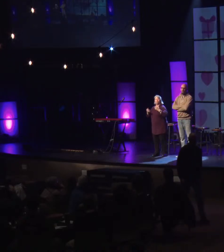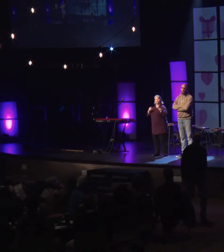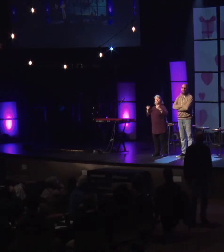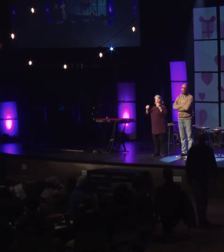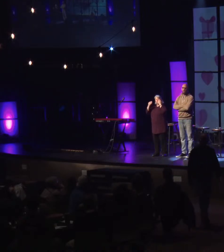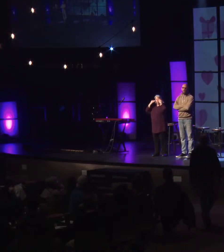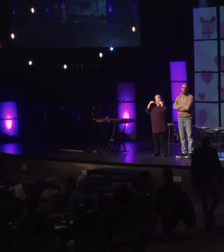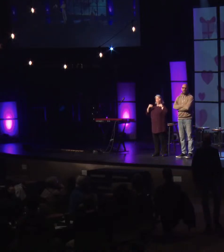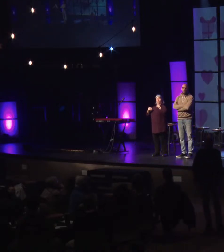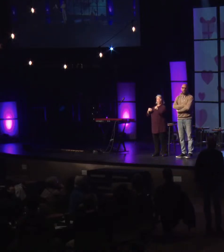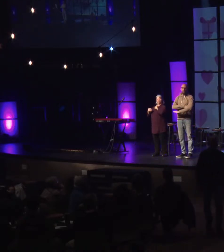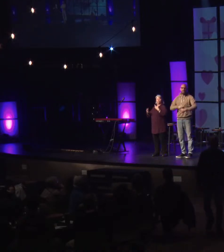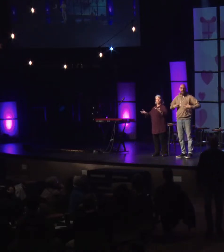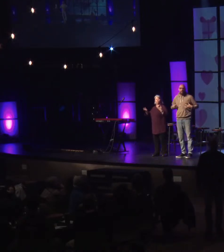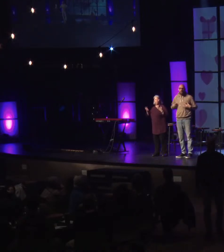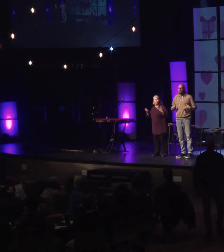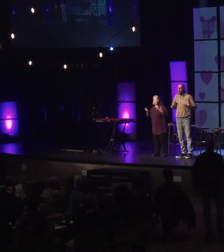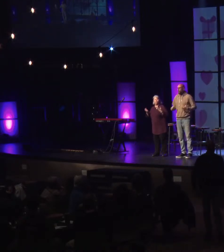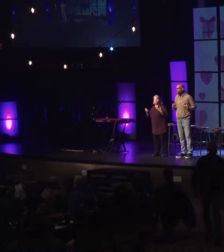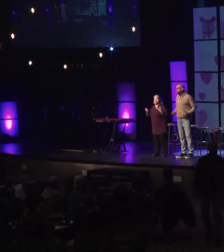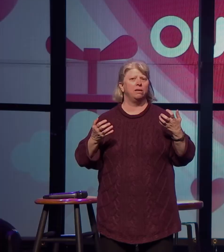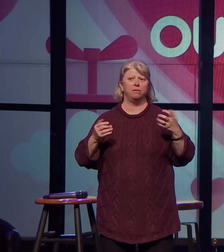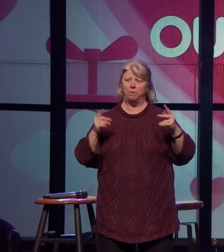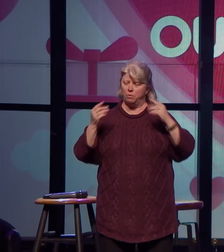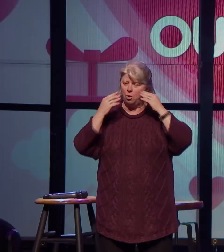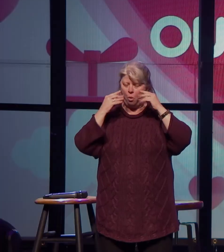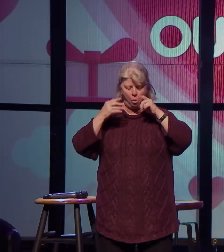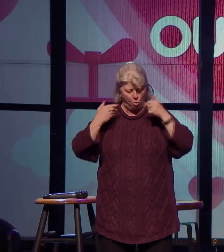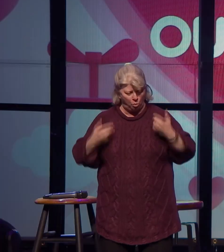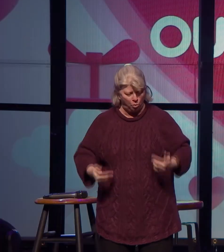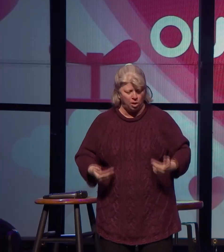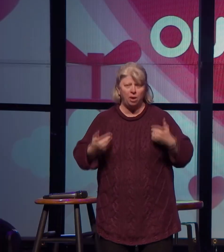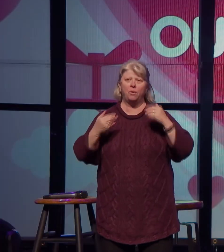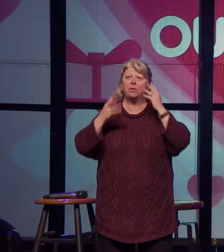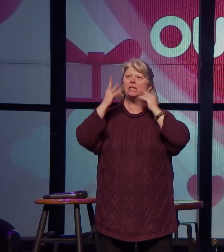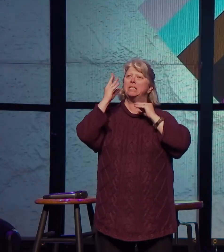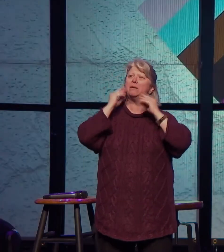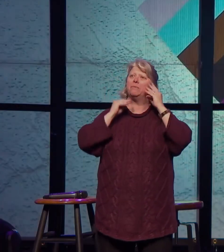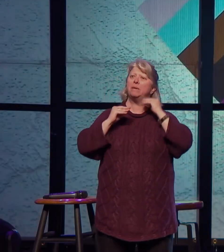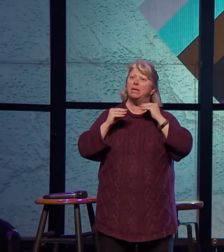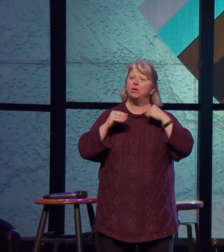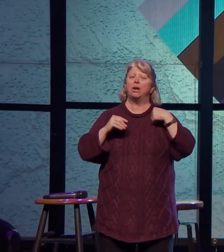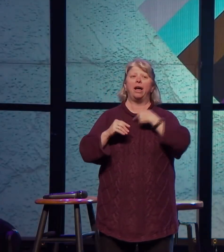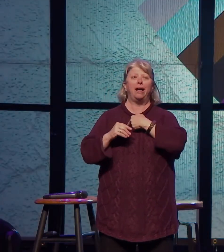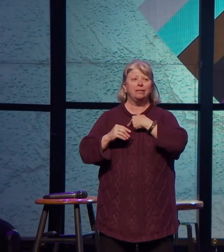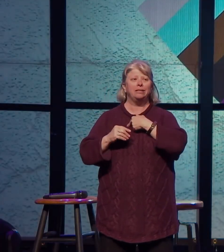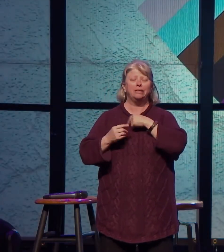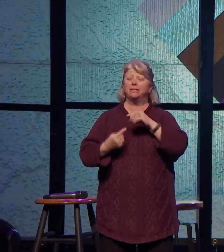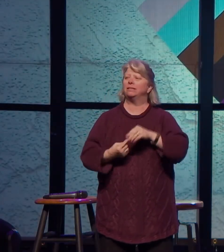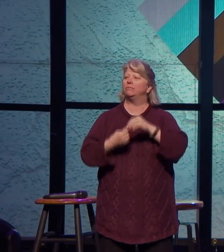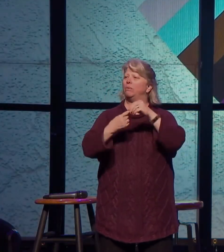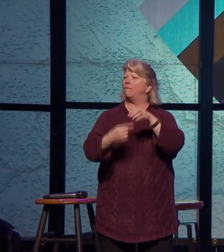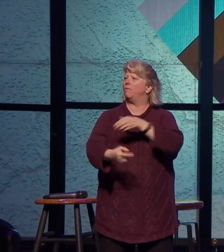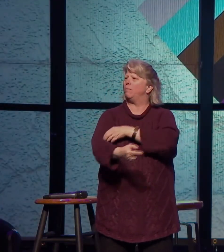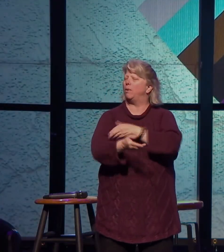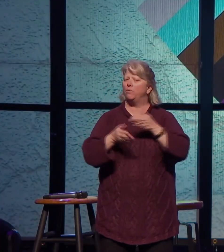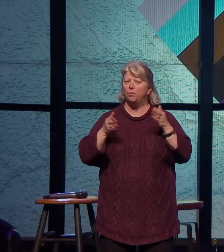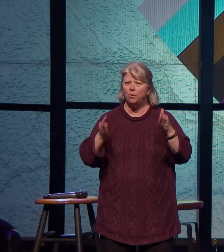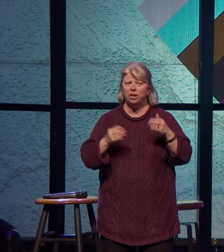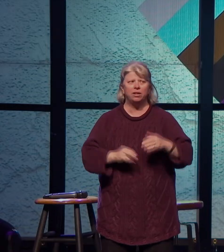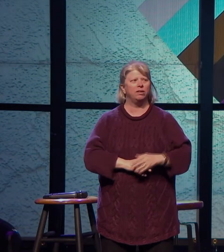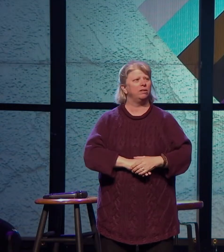right? We want to have people know who we are and experience us in a very special and powerful